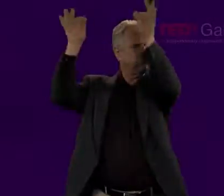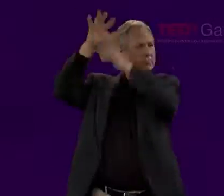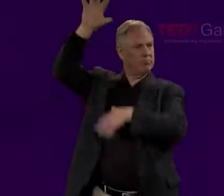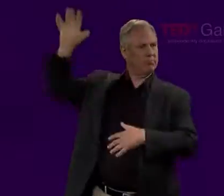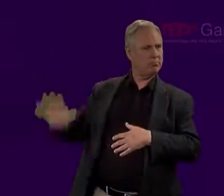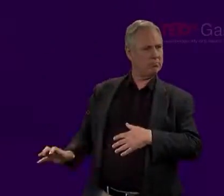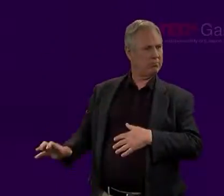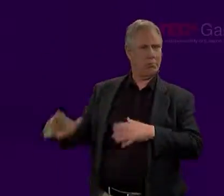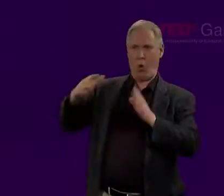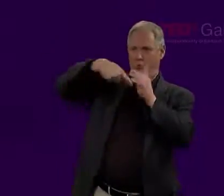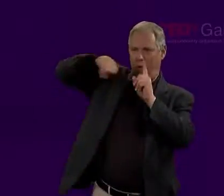You can't see